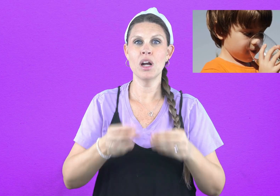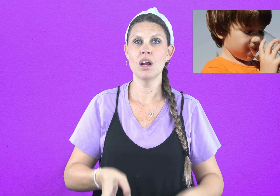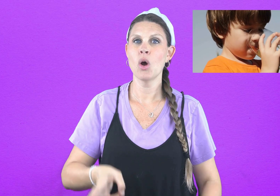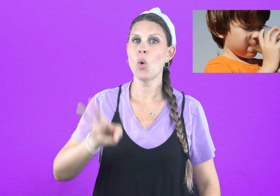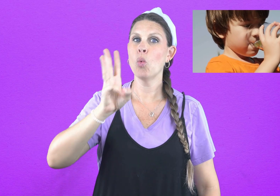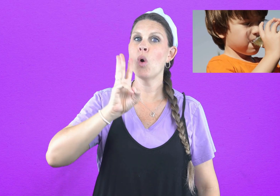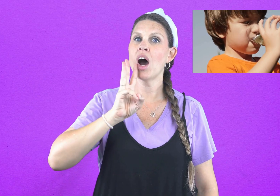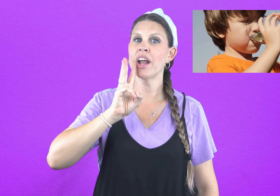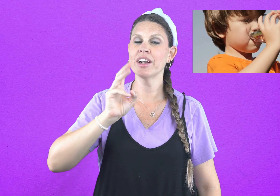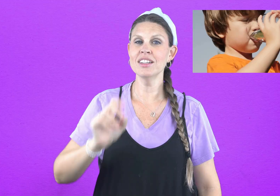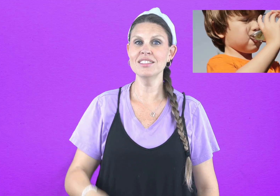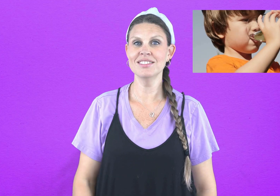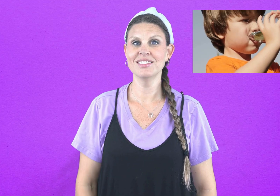more water,